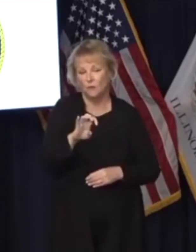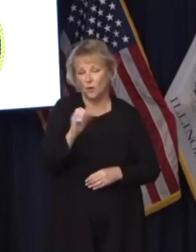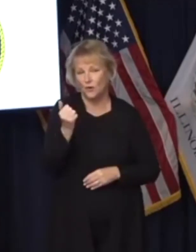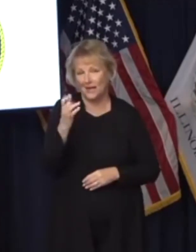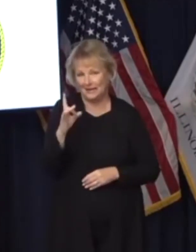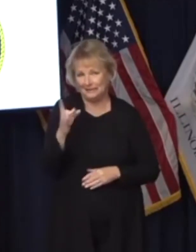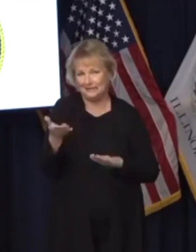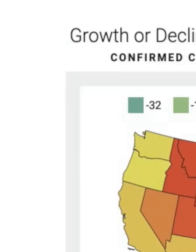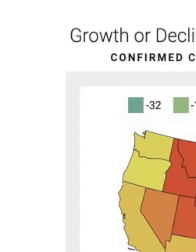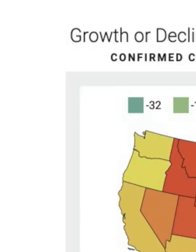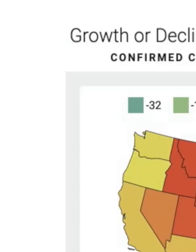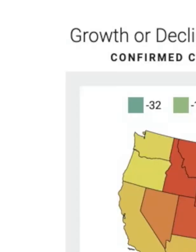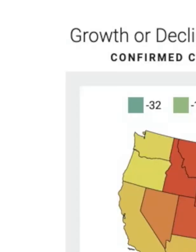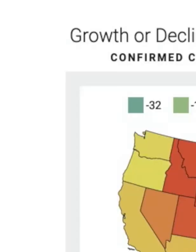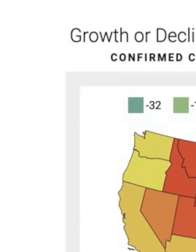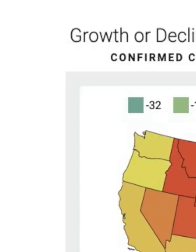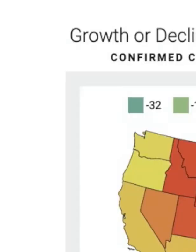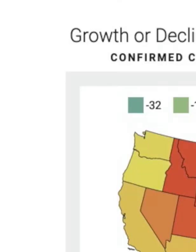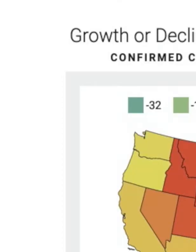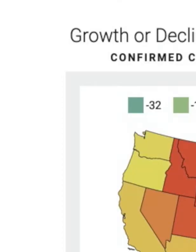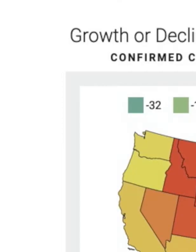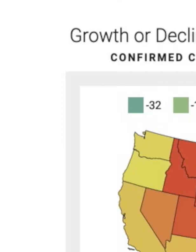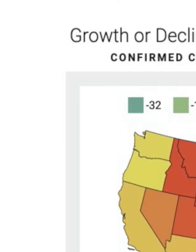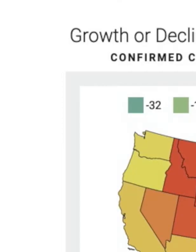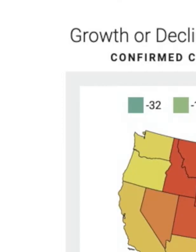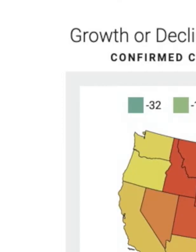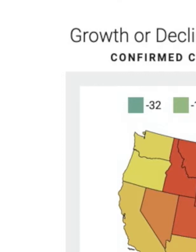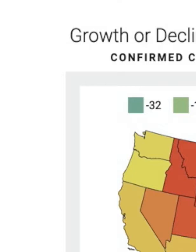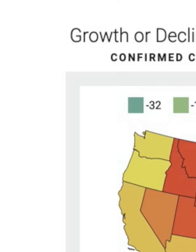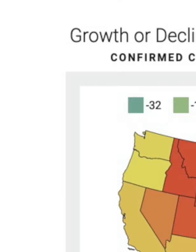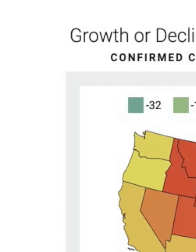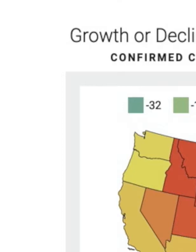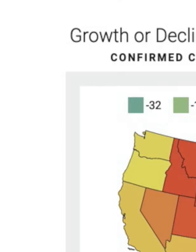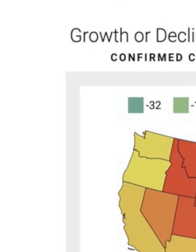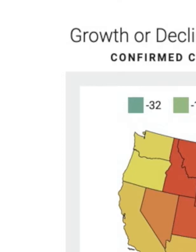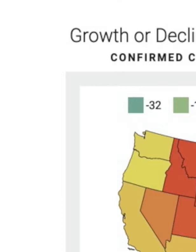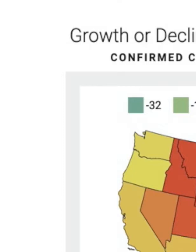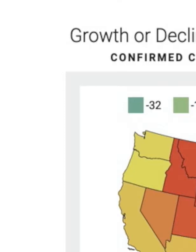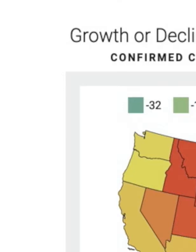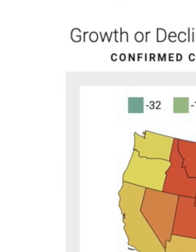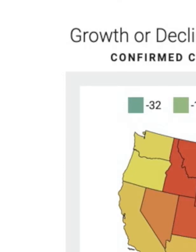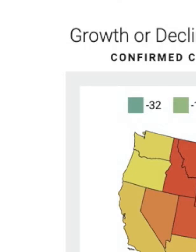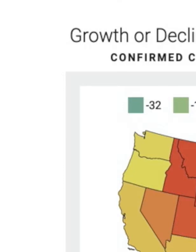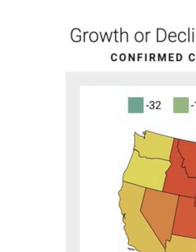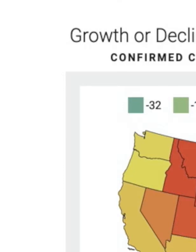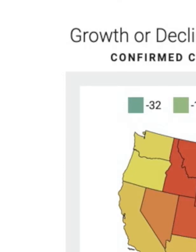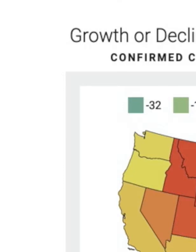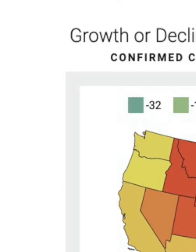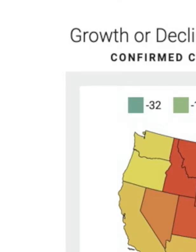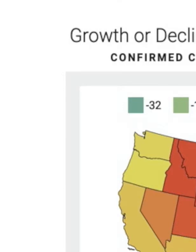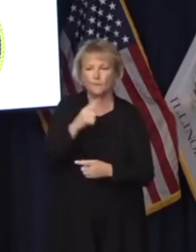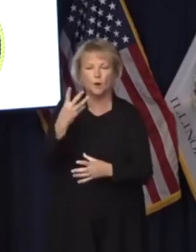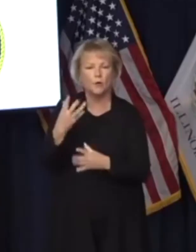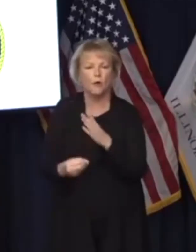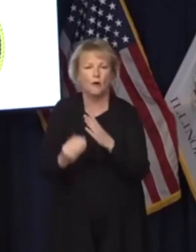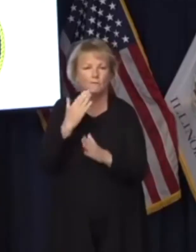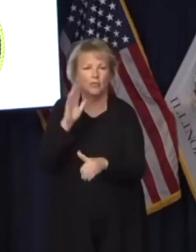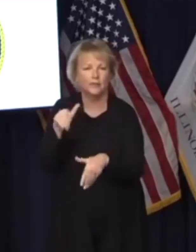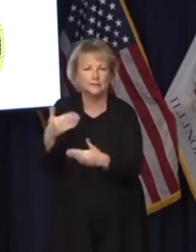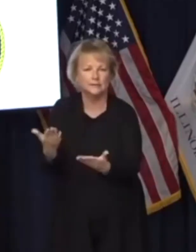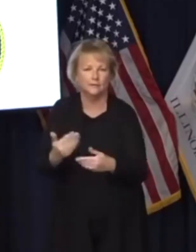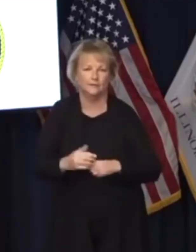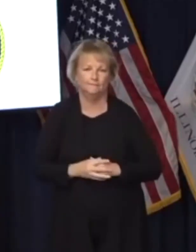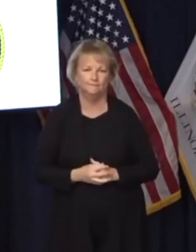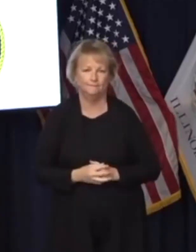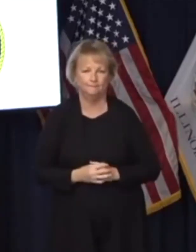9,418 deaths. These are people who started with us in 2020 and won't be with us at the Thanksgiving table.